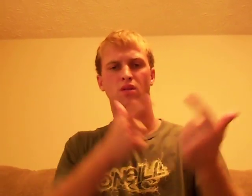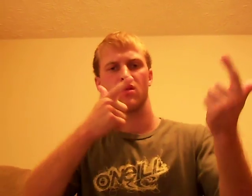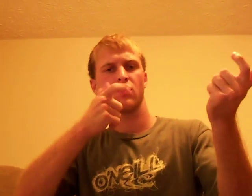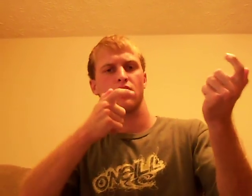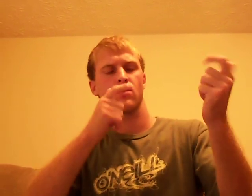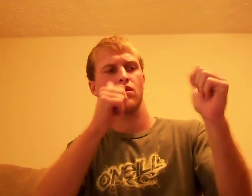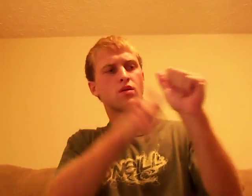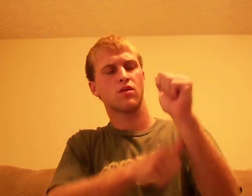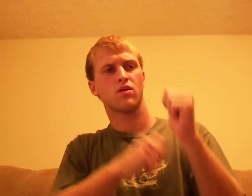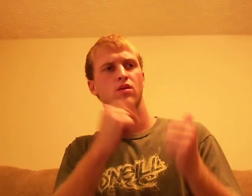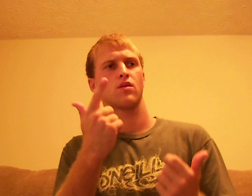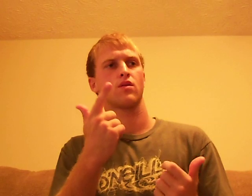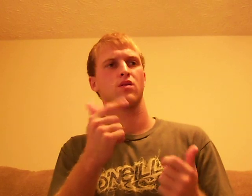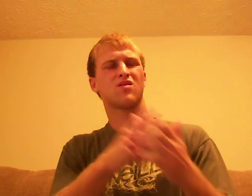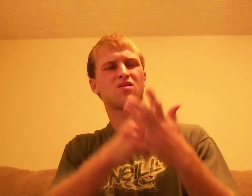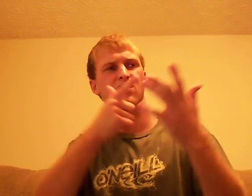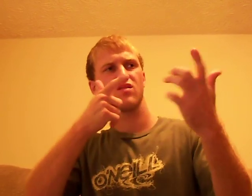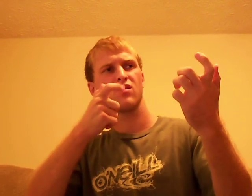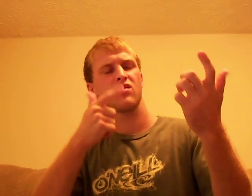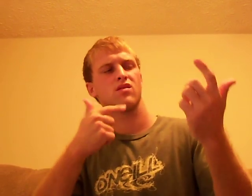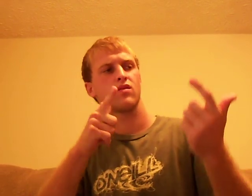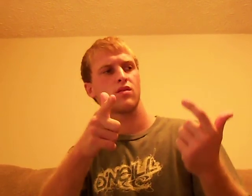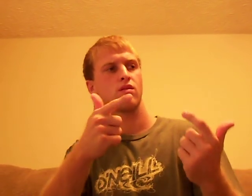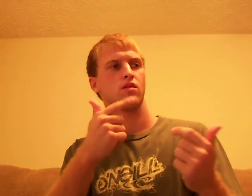shoot somebody who I drew you.